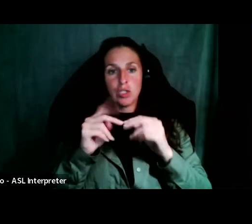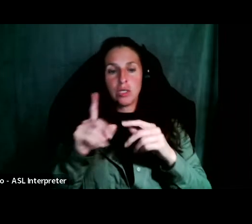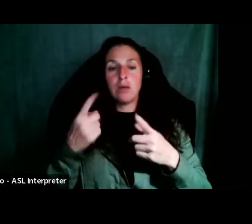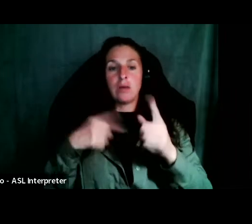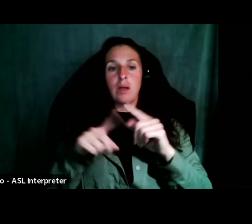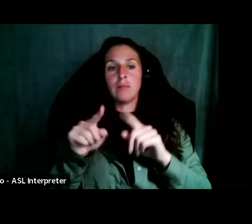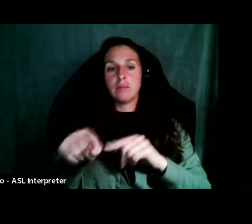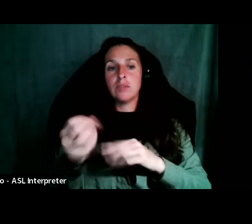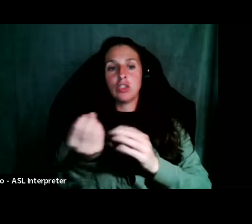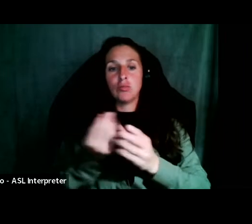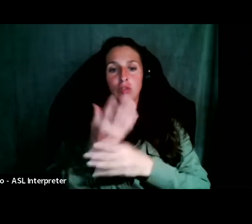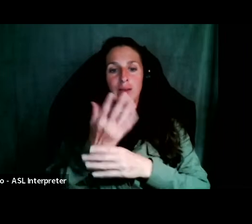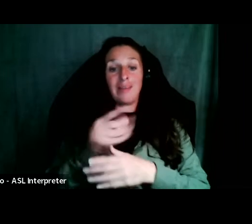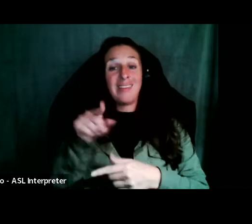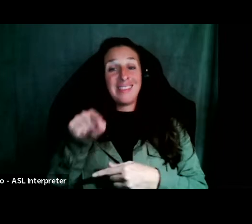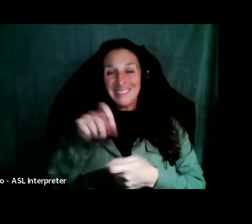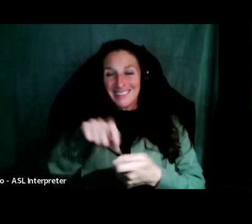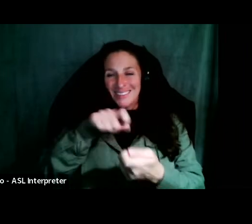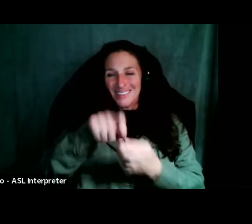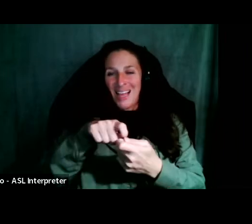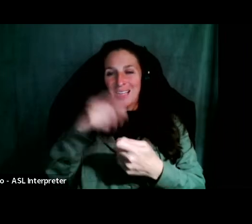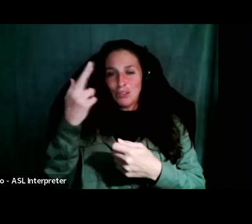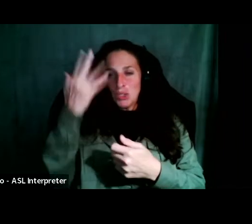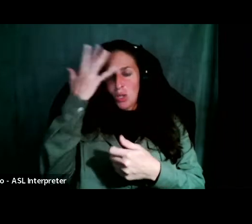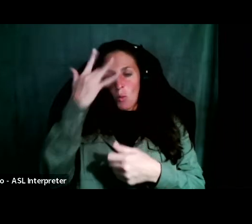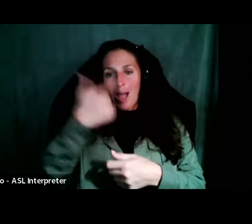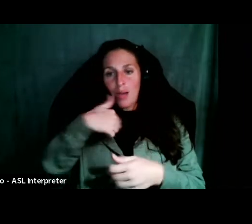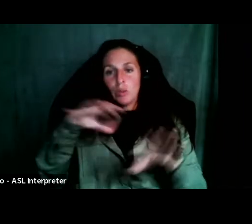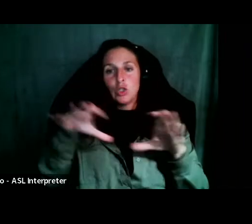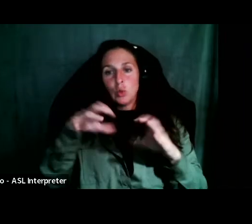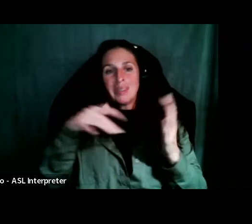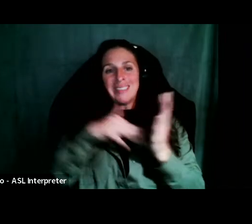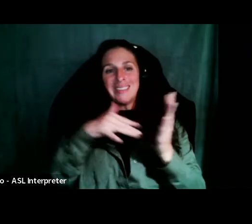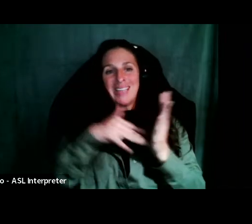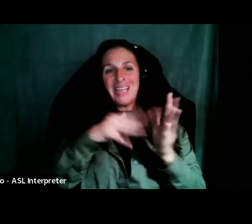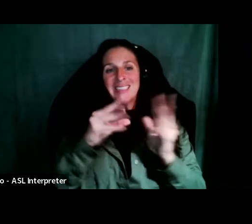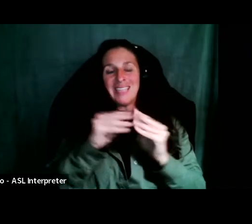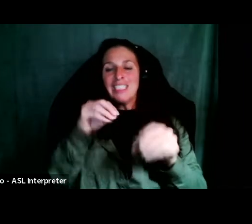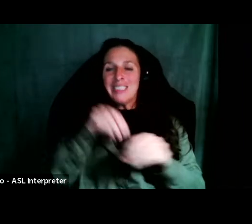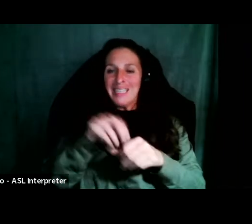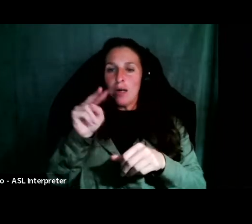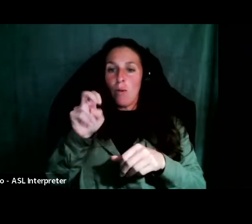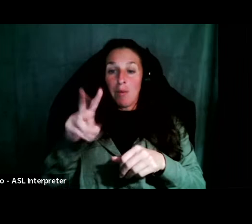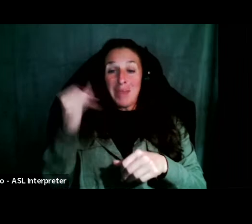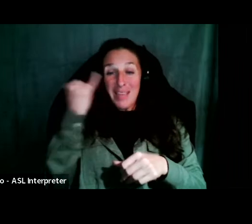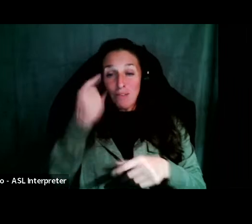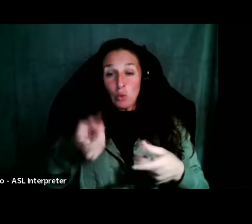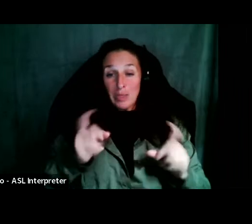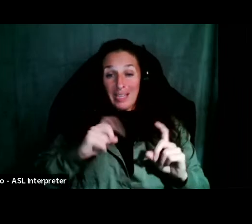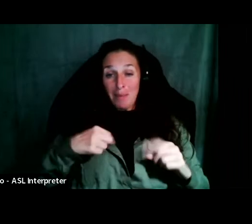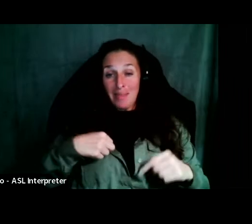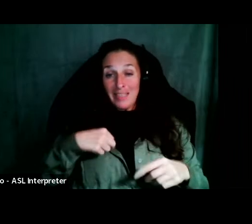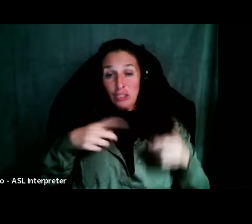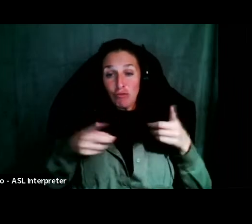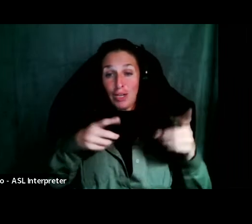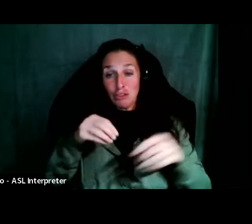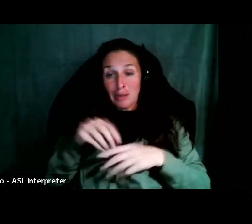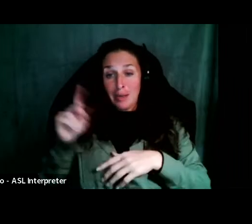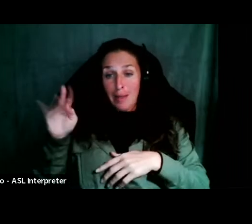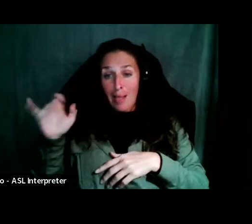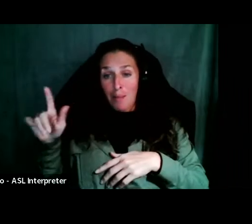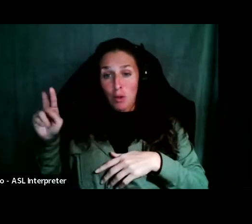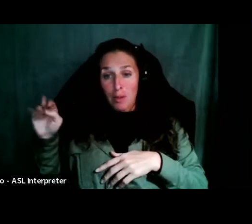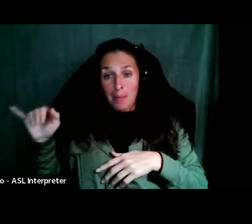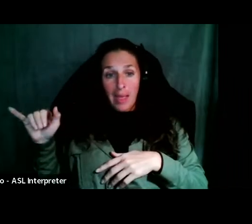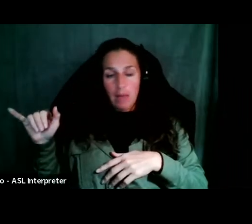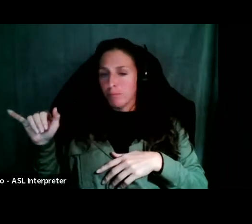But this That is sounds good. exactly why we're doing this study session in November, because if you would have given me this direction in April or May,